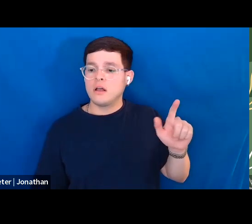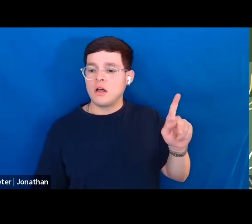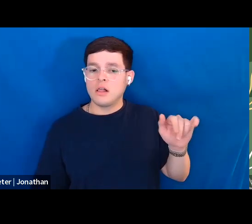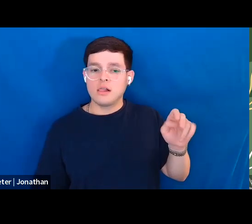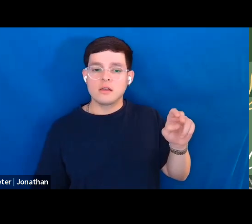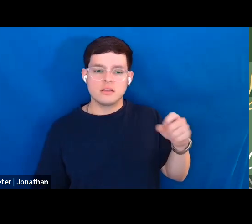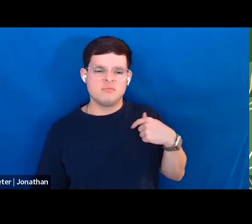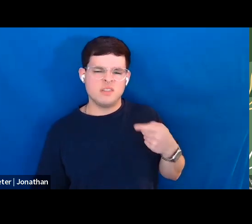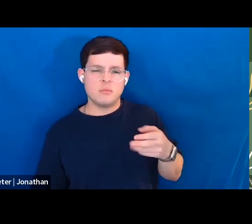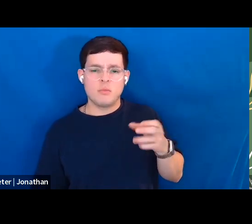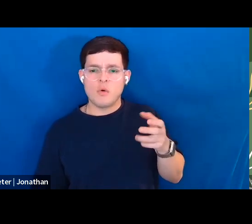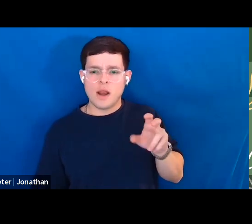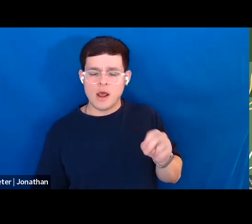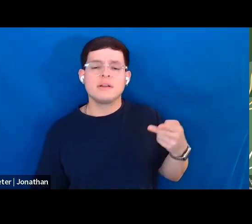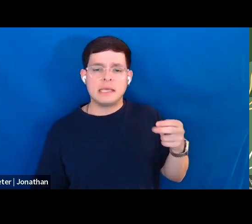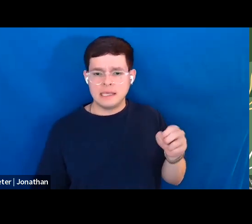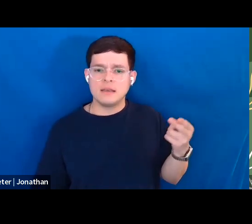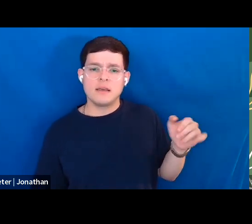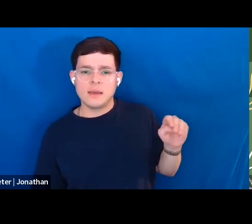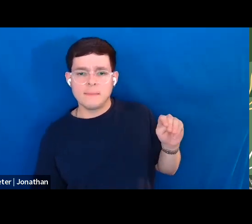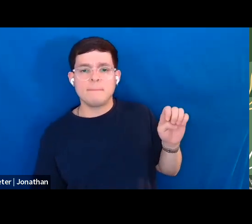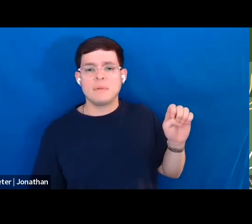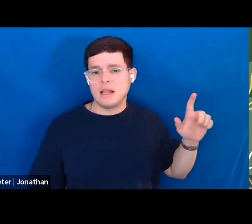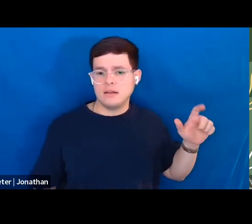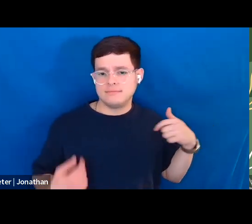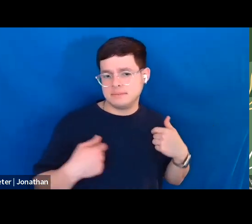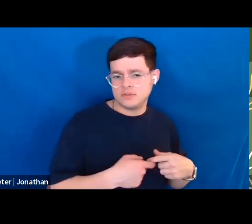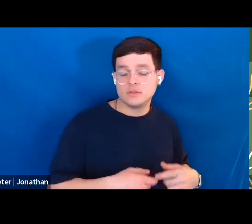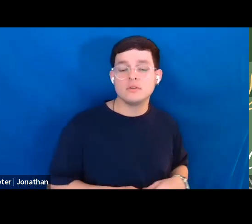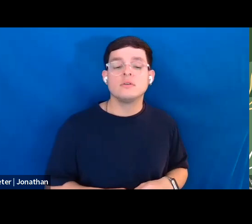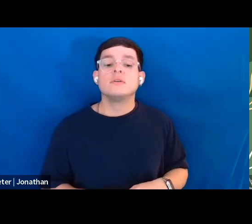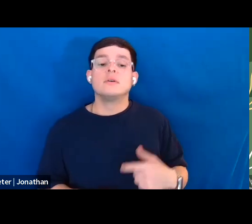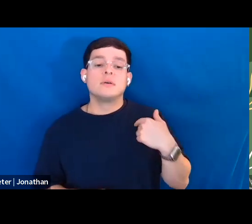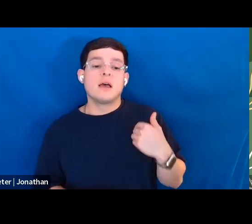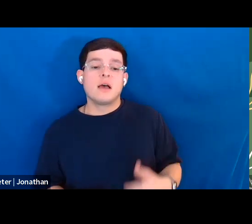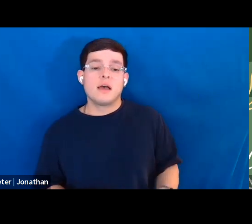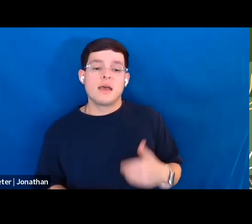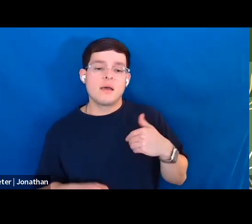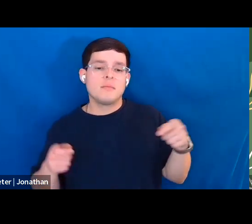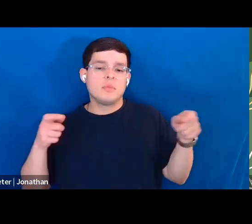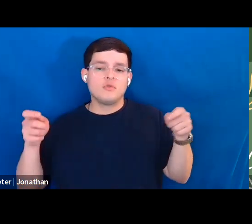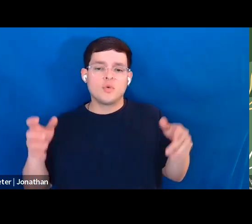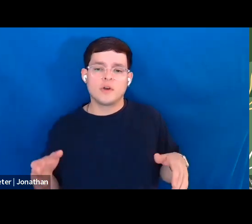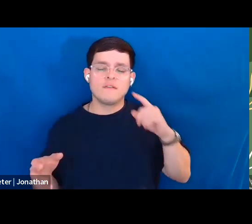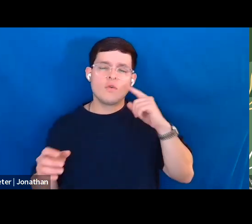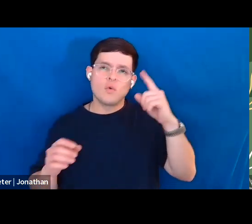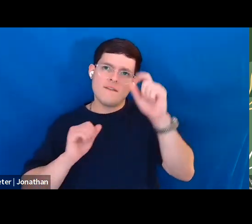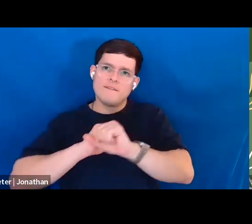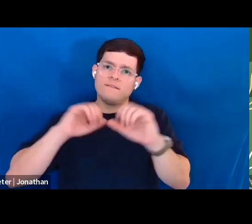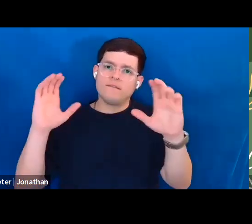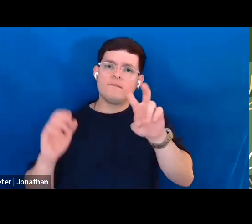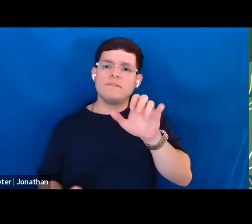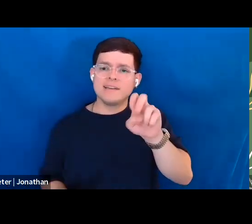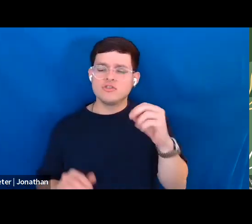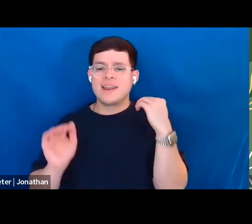My pronouns are he, him, elle, and I am the Director of Vision and Accountability for